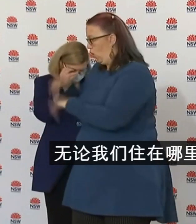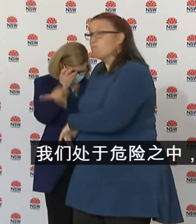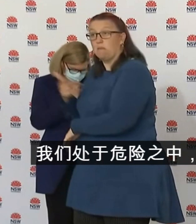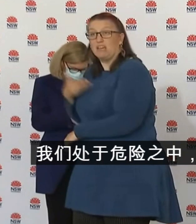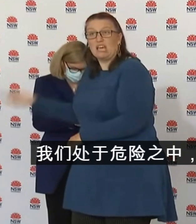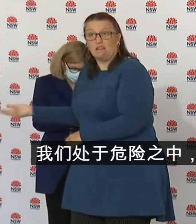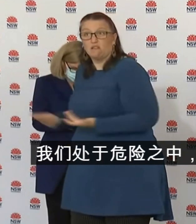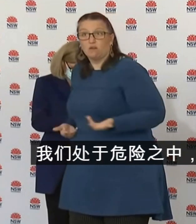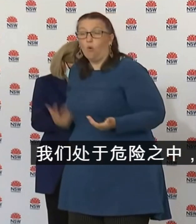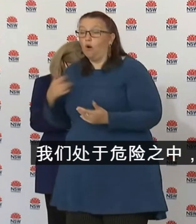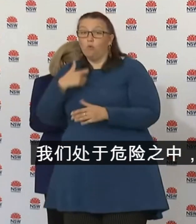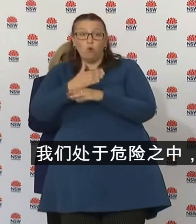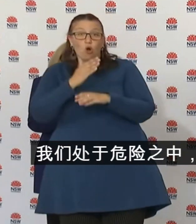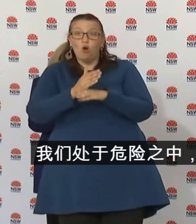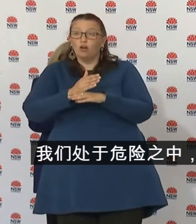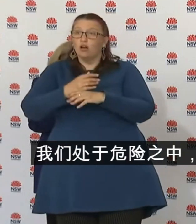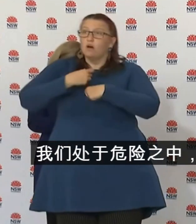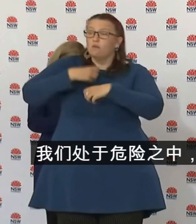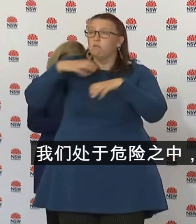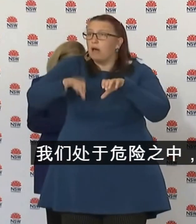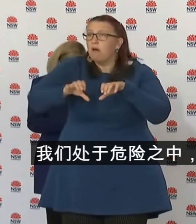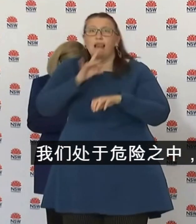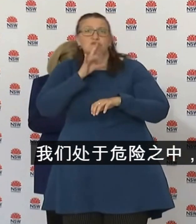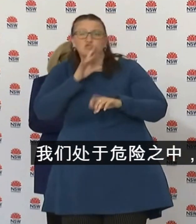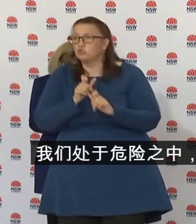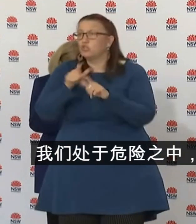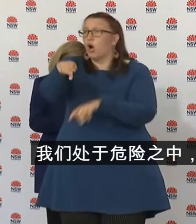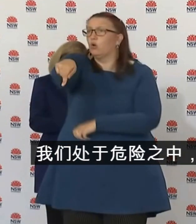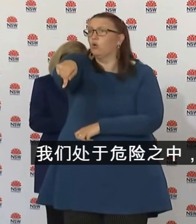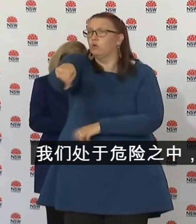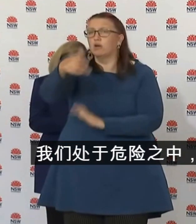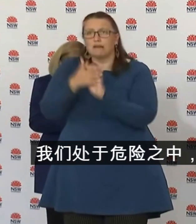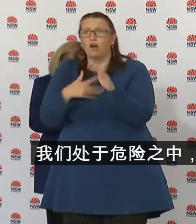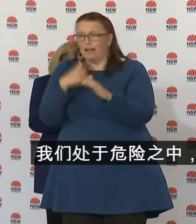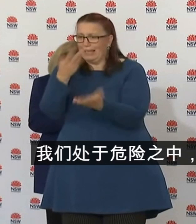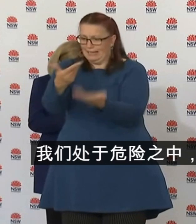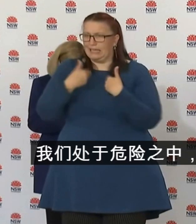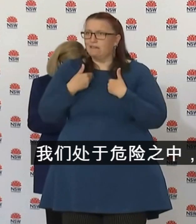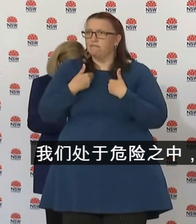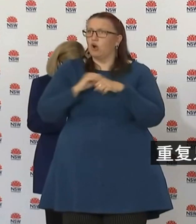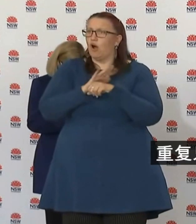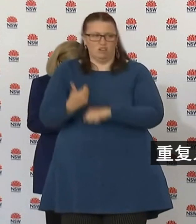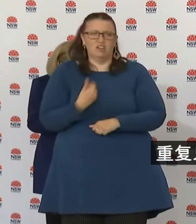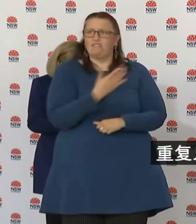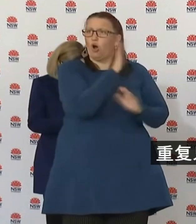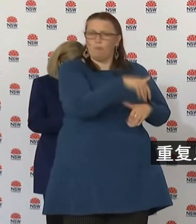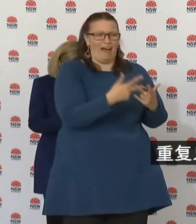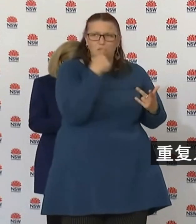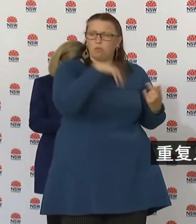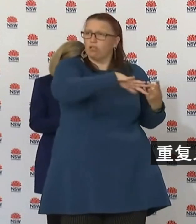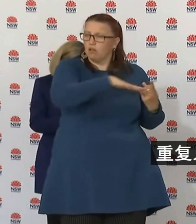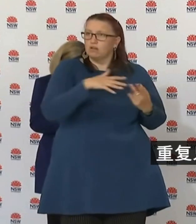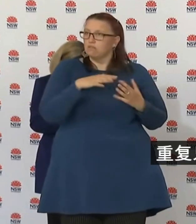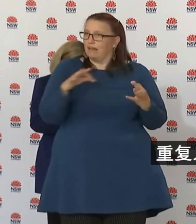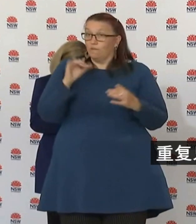that we are under, because that risk is there. And as Dr. Chan has said repeatedly, it only